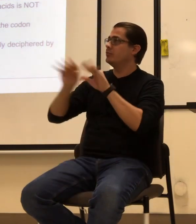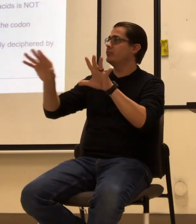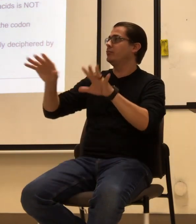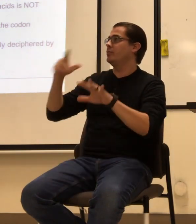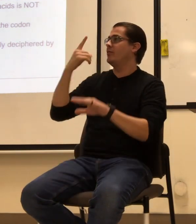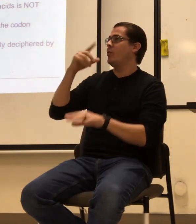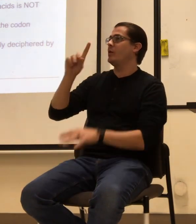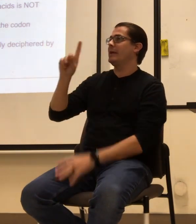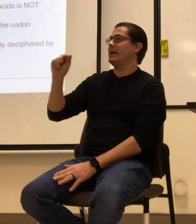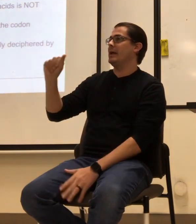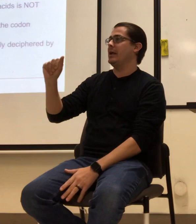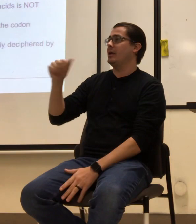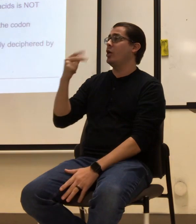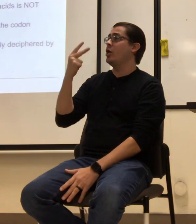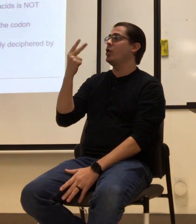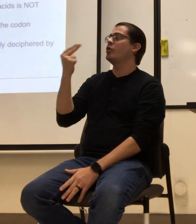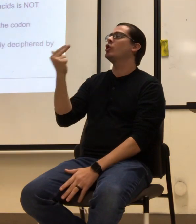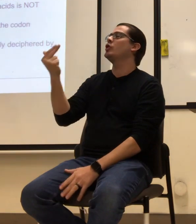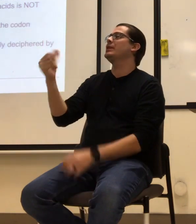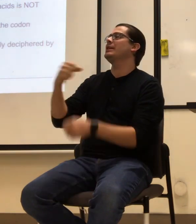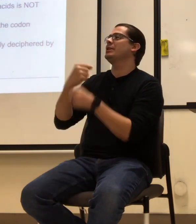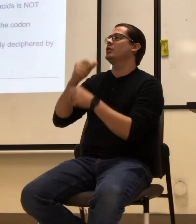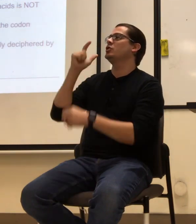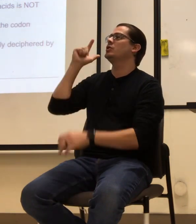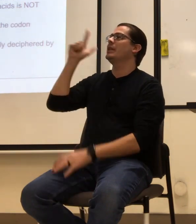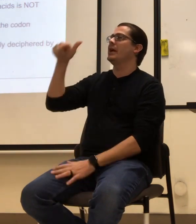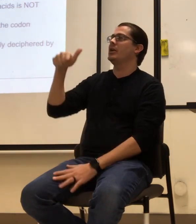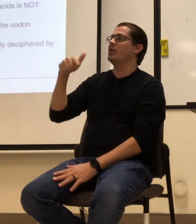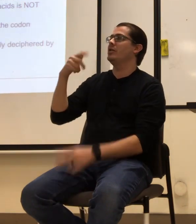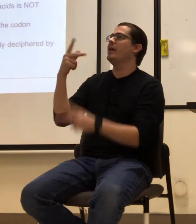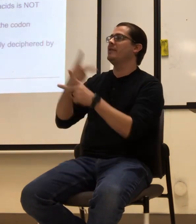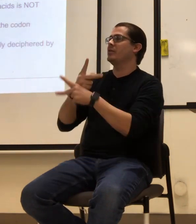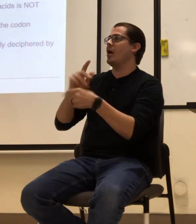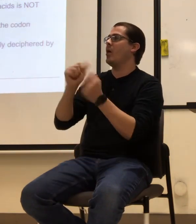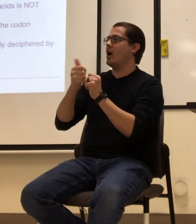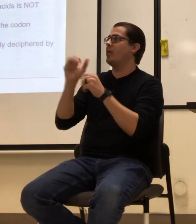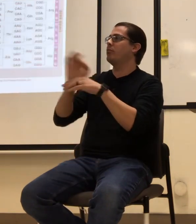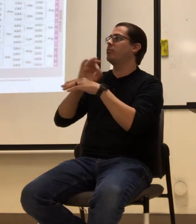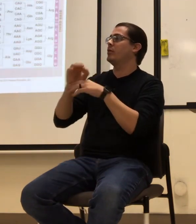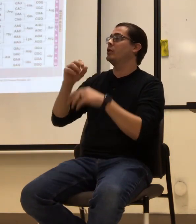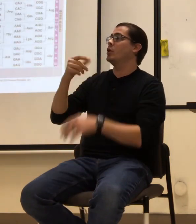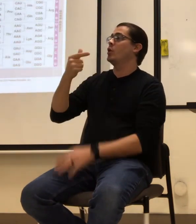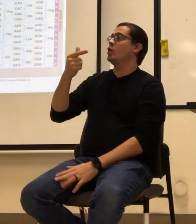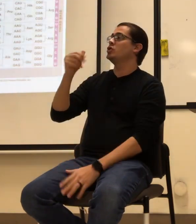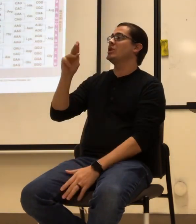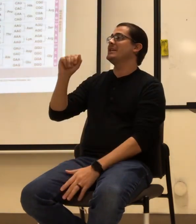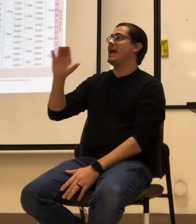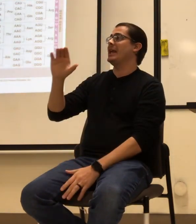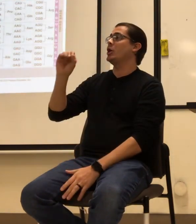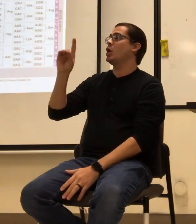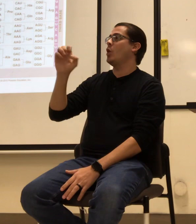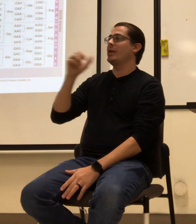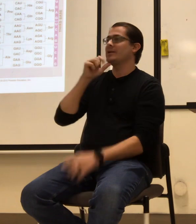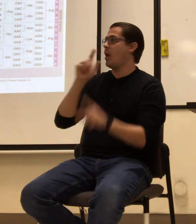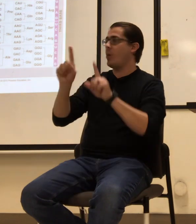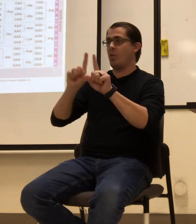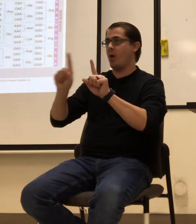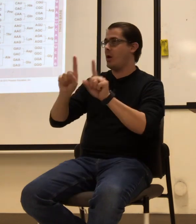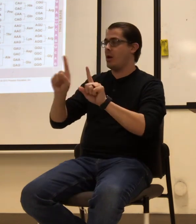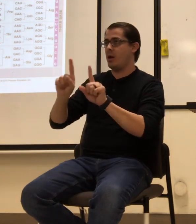Nature. 13 years later, they figure it out, how it works, right? So here's the genetic code, and what it is it's not